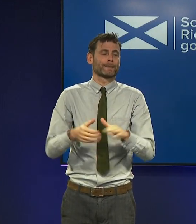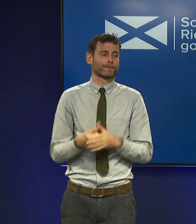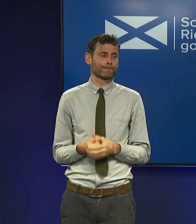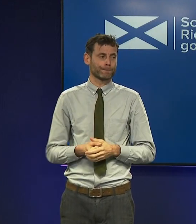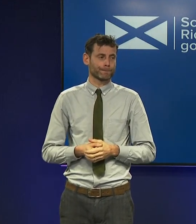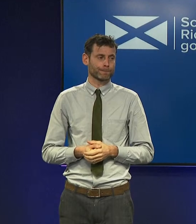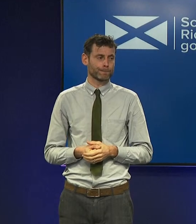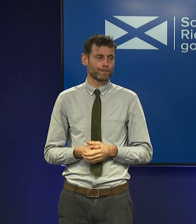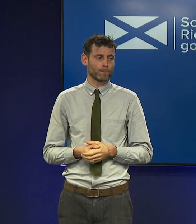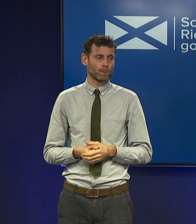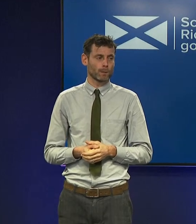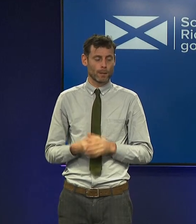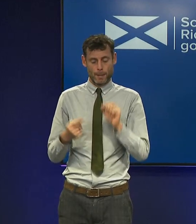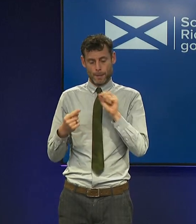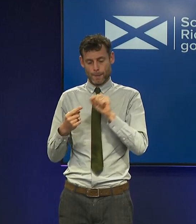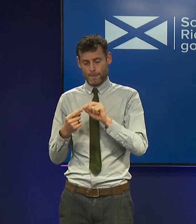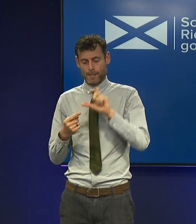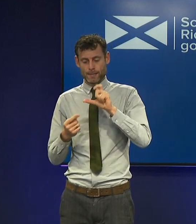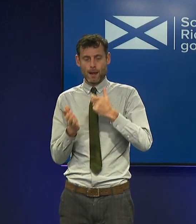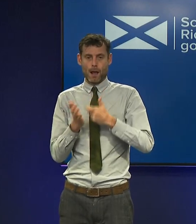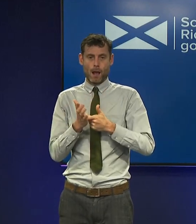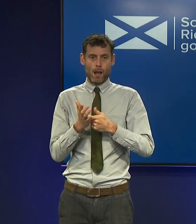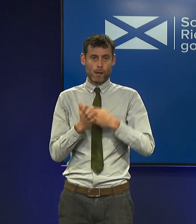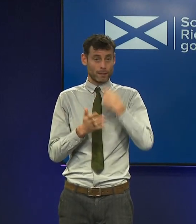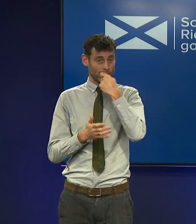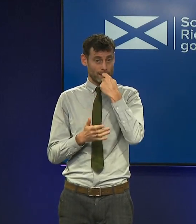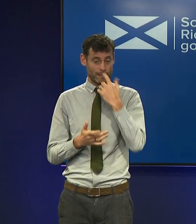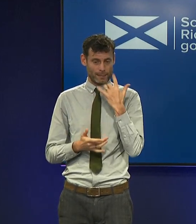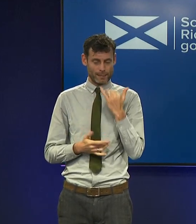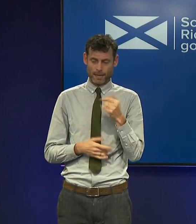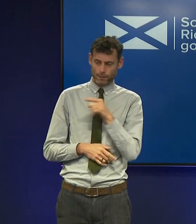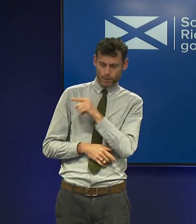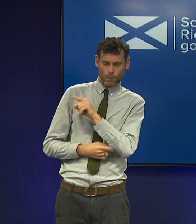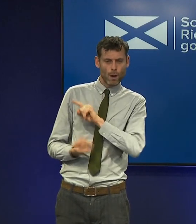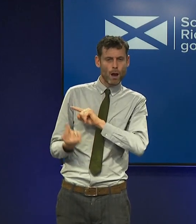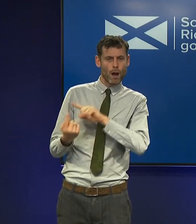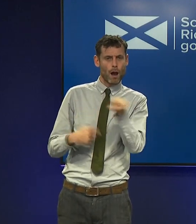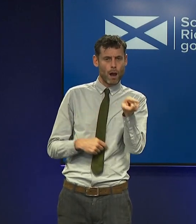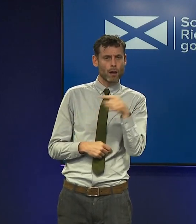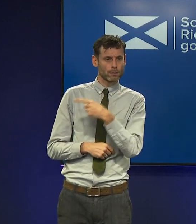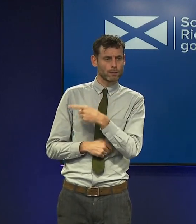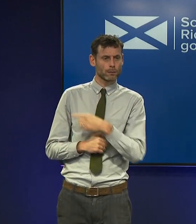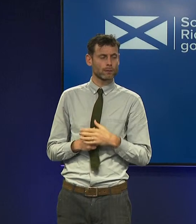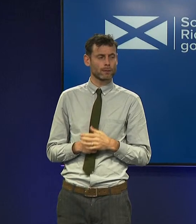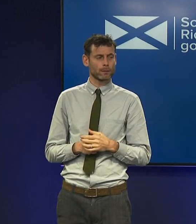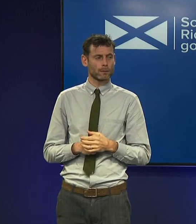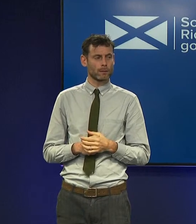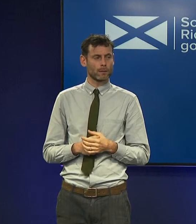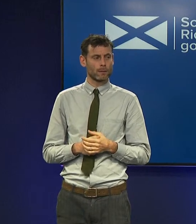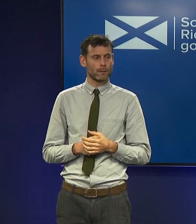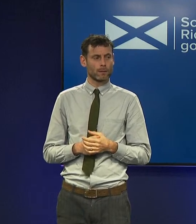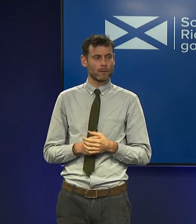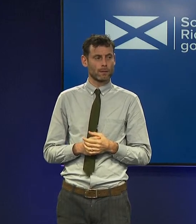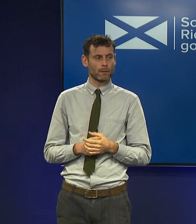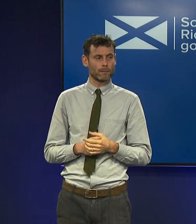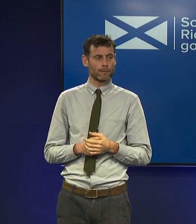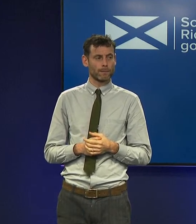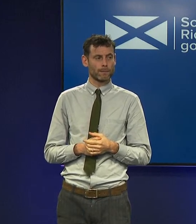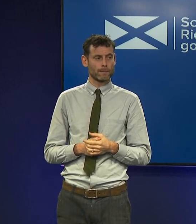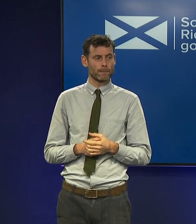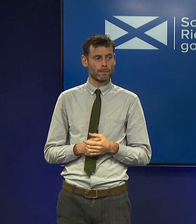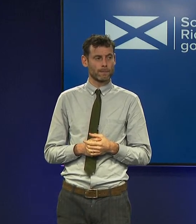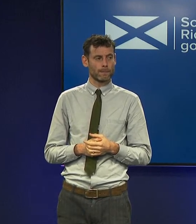the PCR test, I'll let Gregor answer the questions about that, but it's not the thing, as he, if you were listening to him earlier